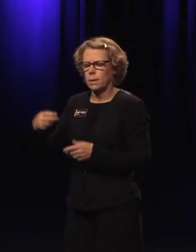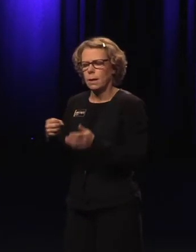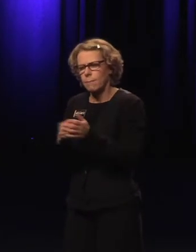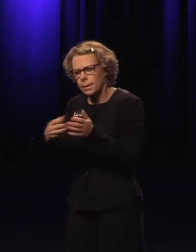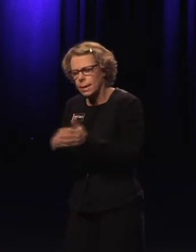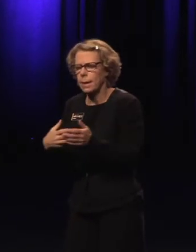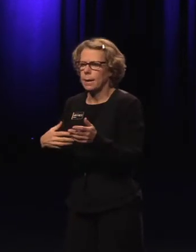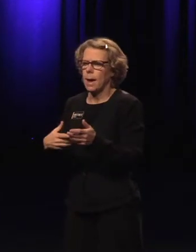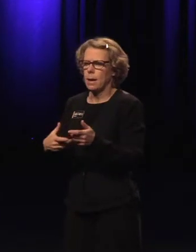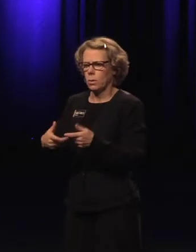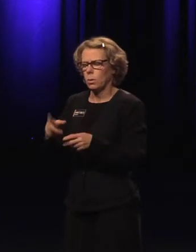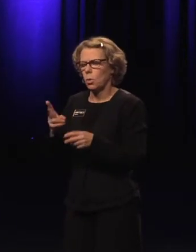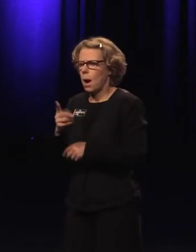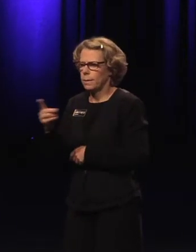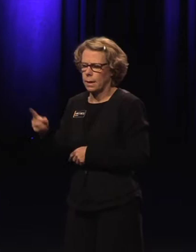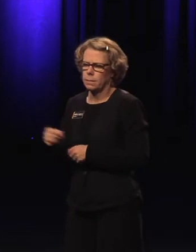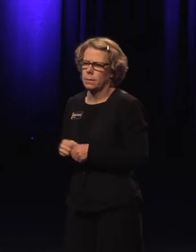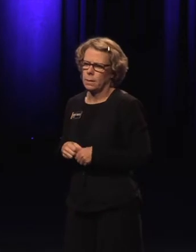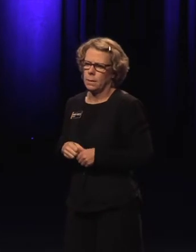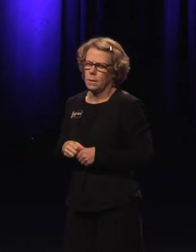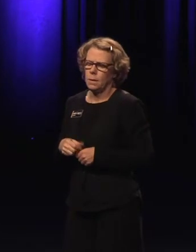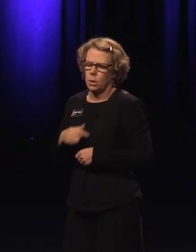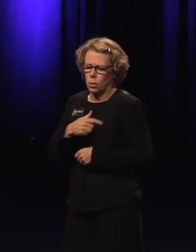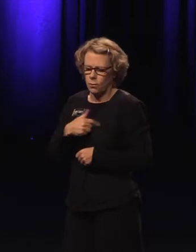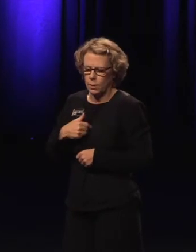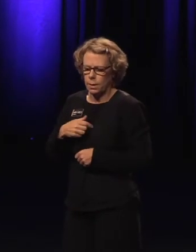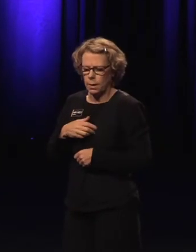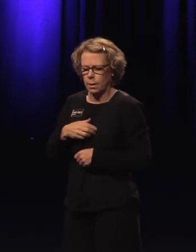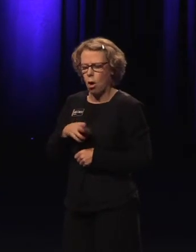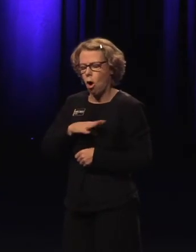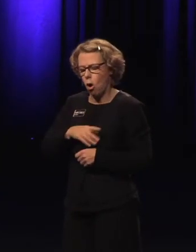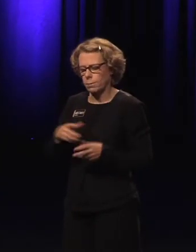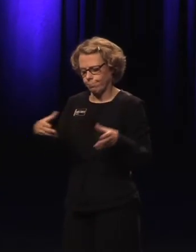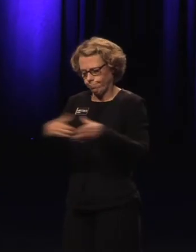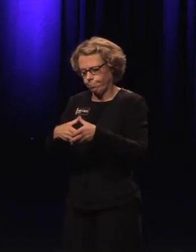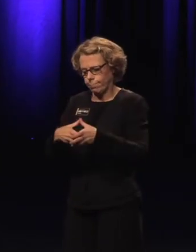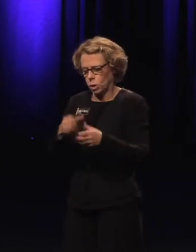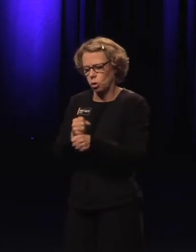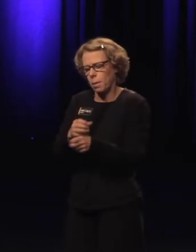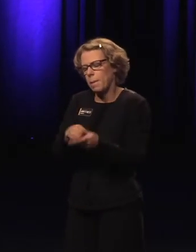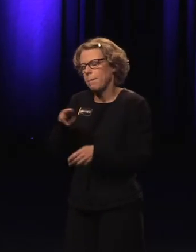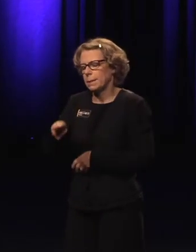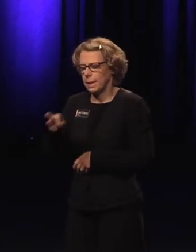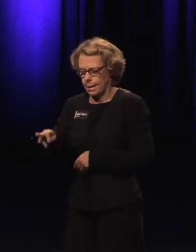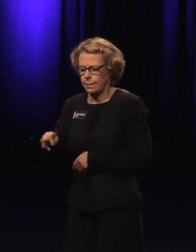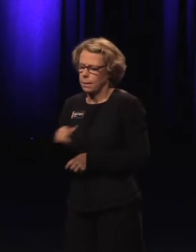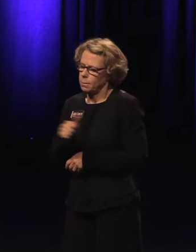standards. Member states of the General Assembly and the Human Rights Council, particularly from the